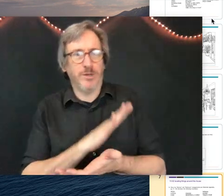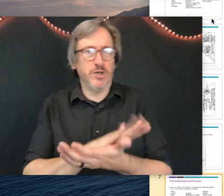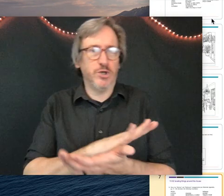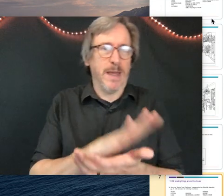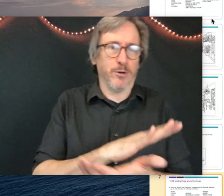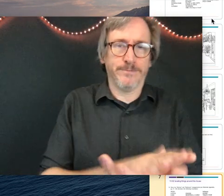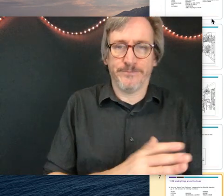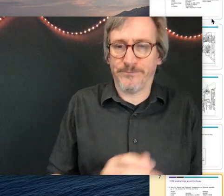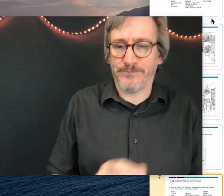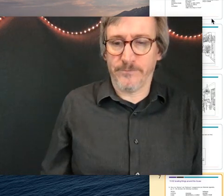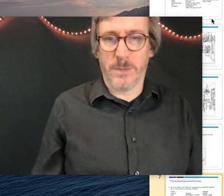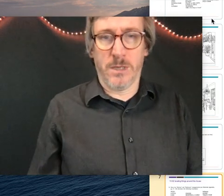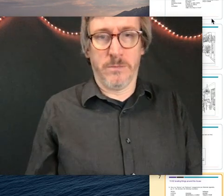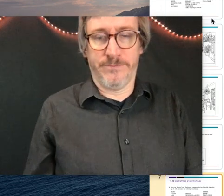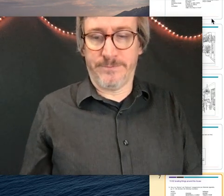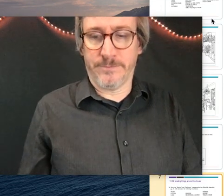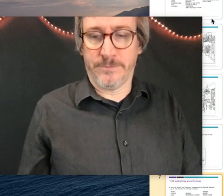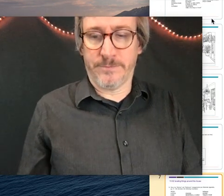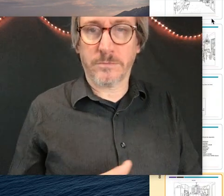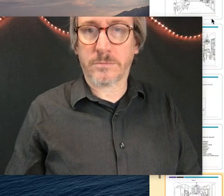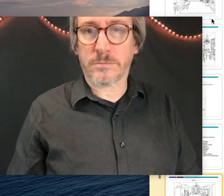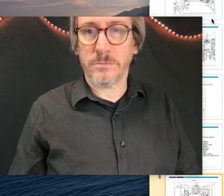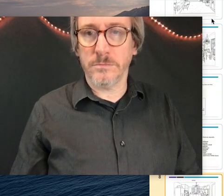but you can do paper.